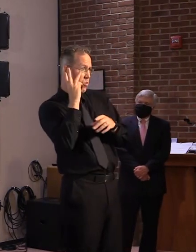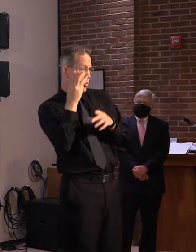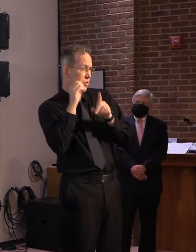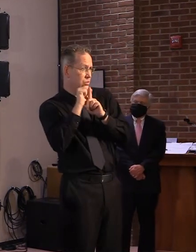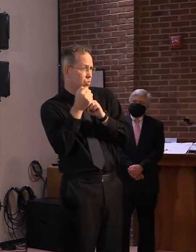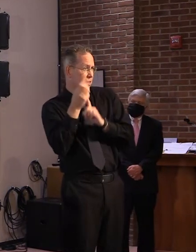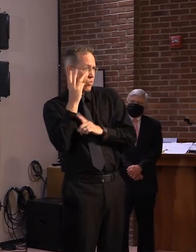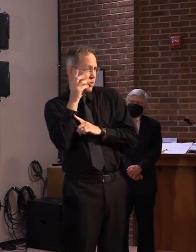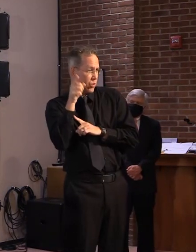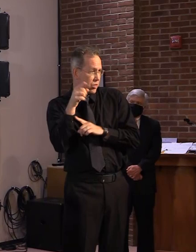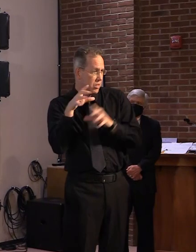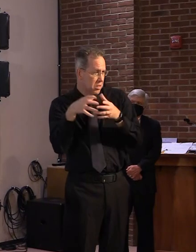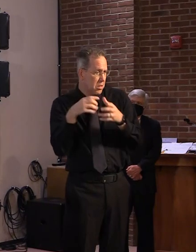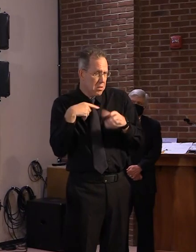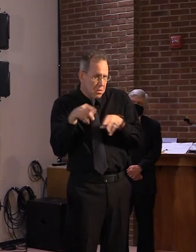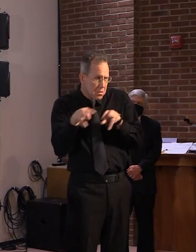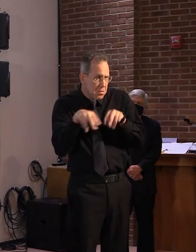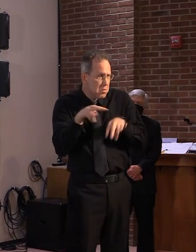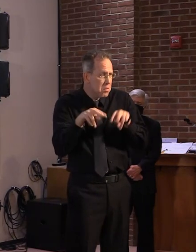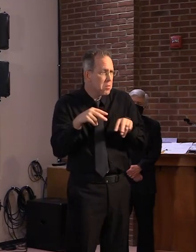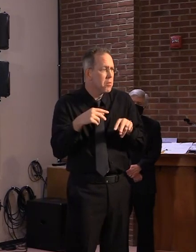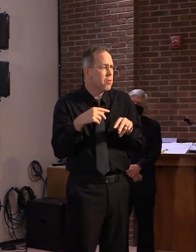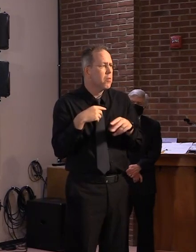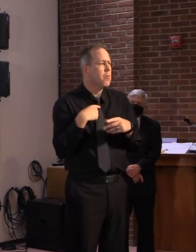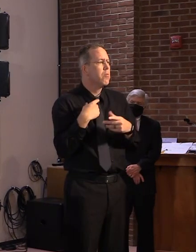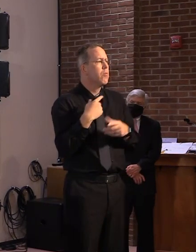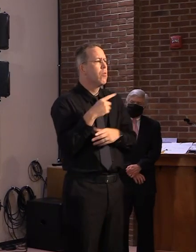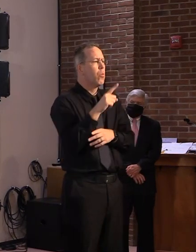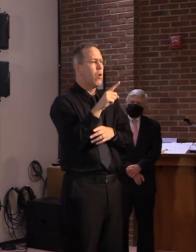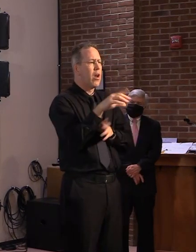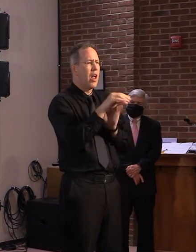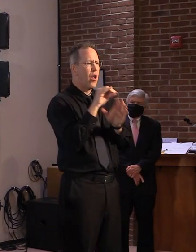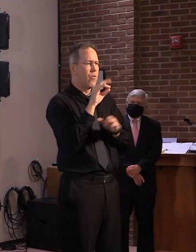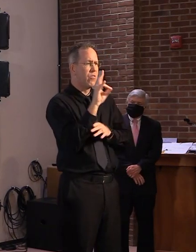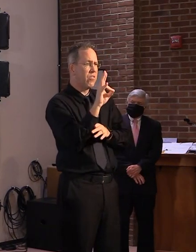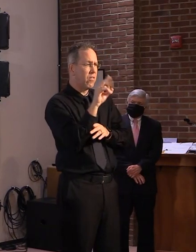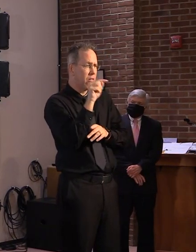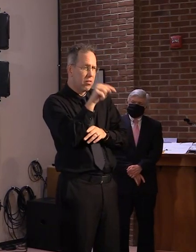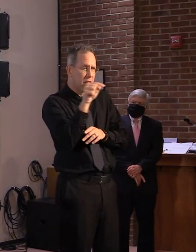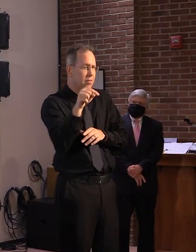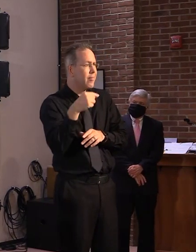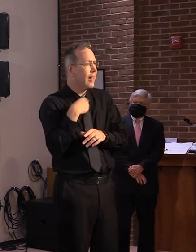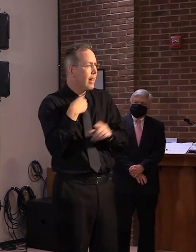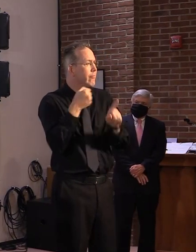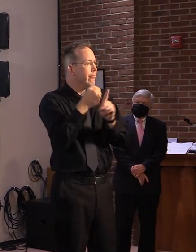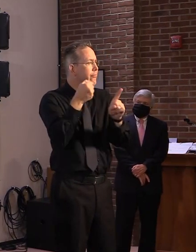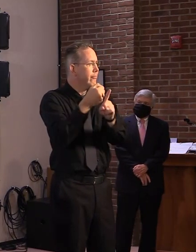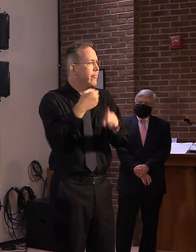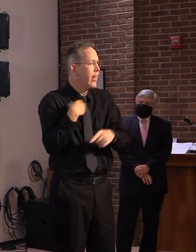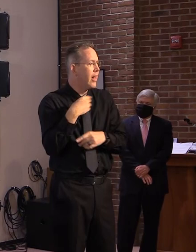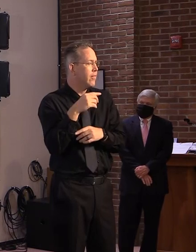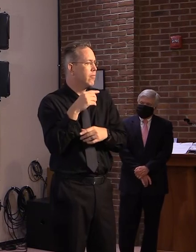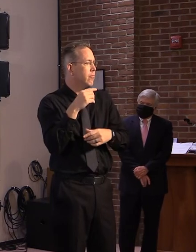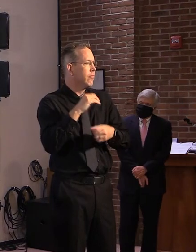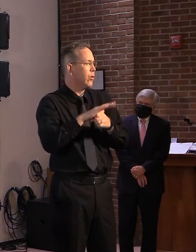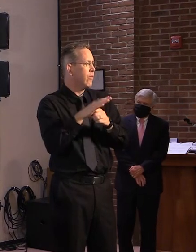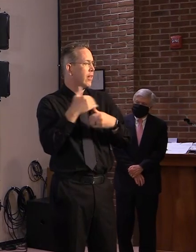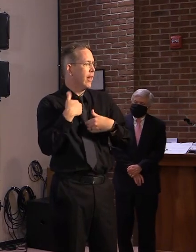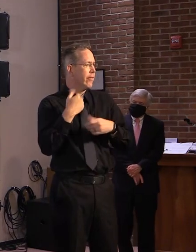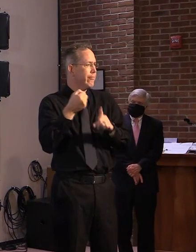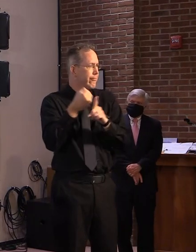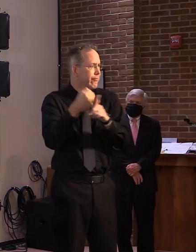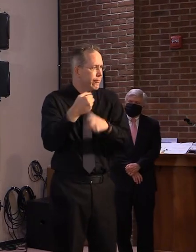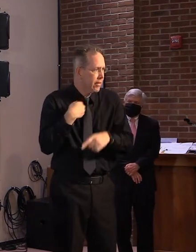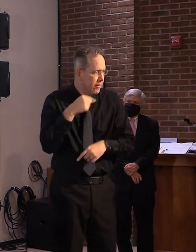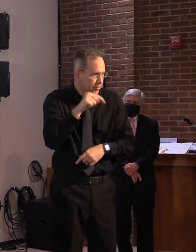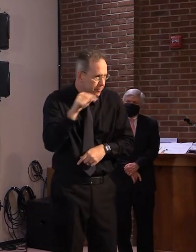have become cases. So there are plenty of people who would still be listed as contacts because of